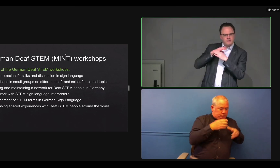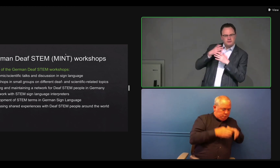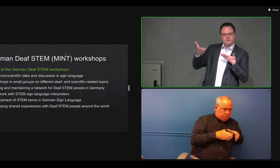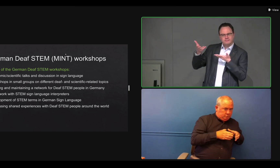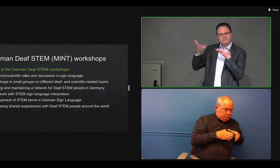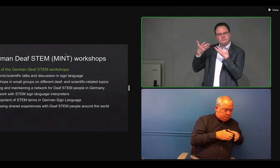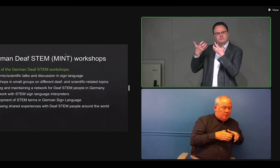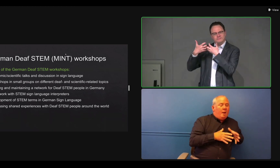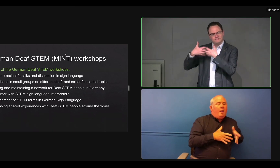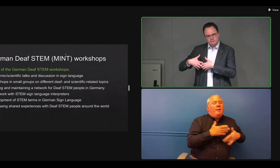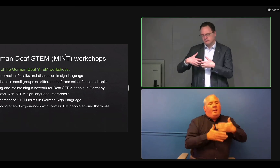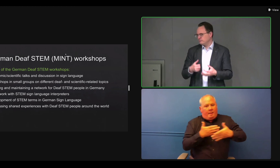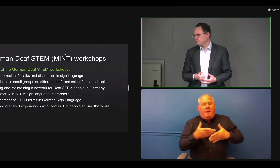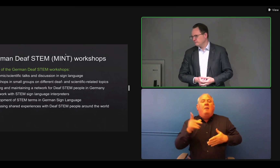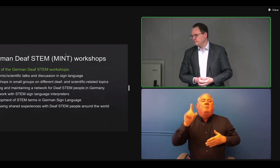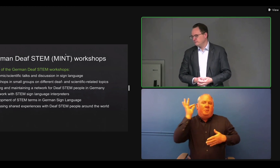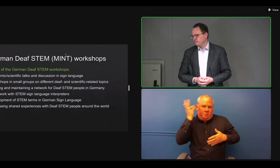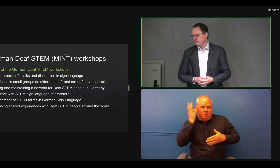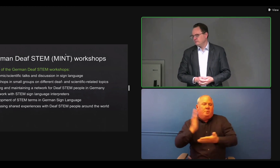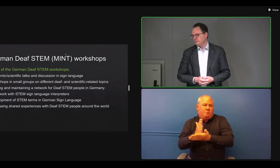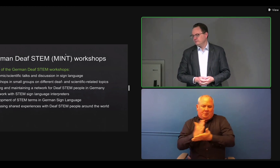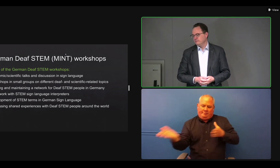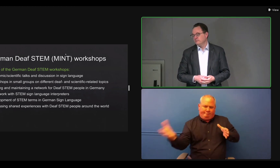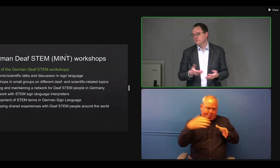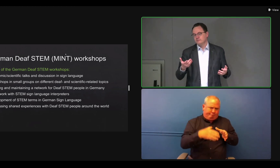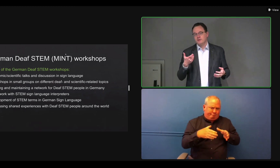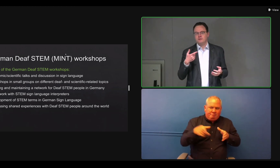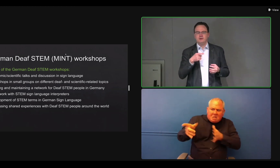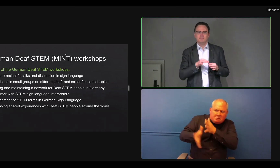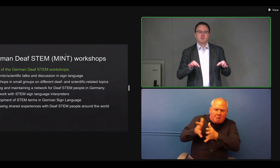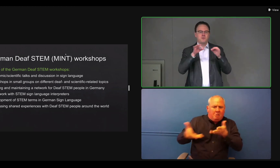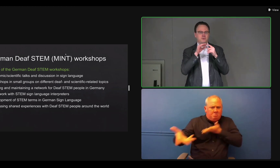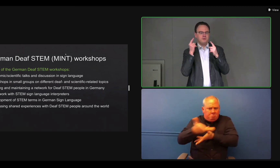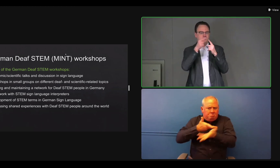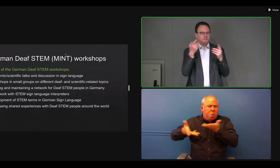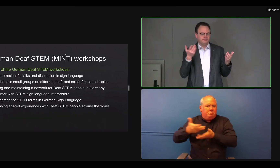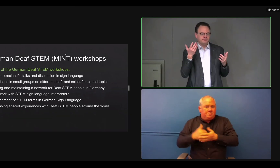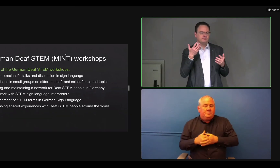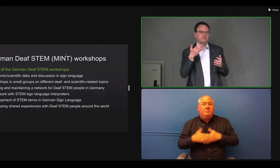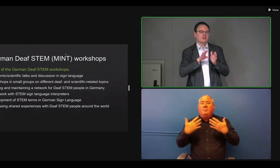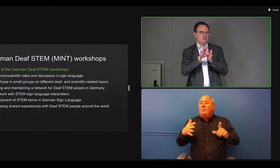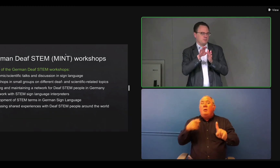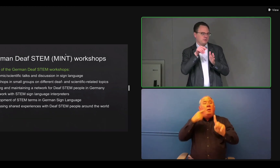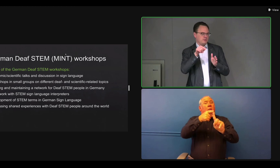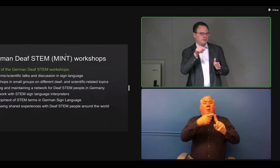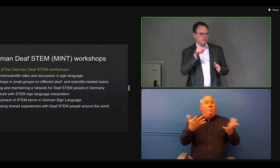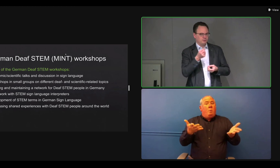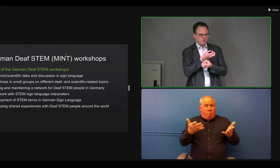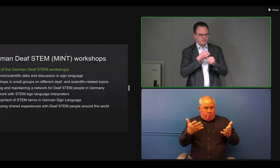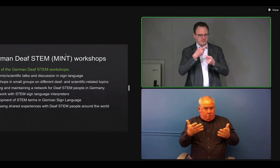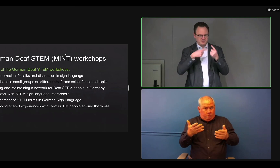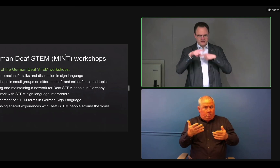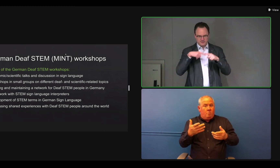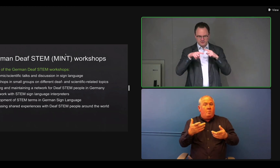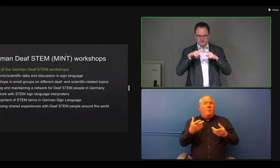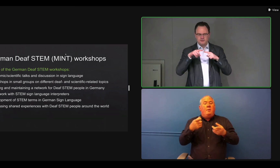We've talked about the barriers that we've encountered with working with interpreters, with requesting interpreters, and having qualified